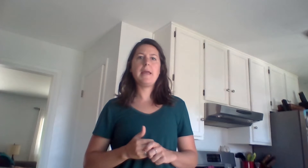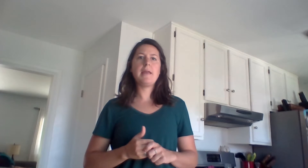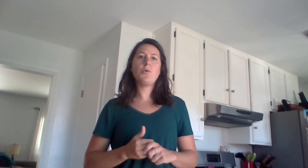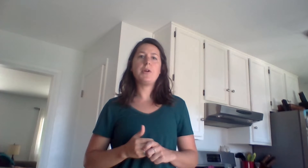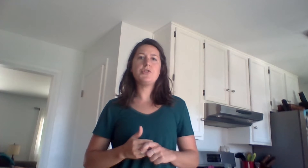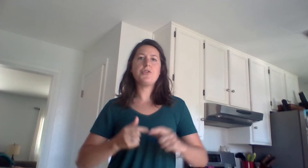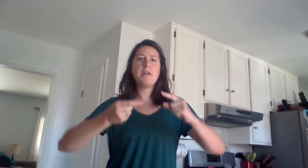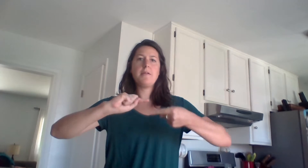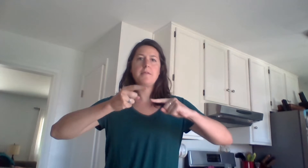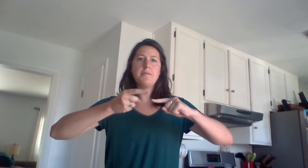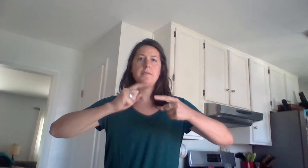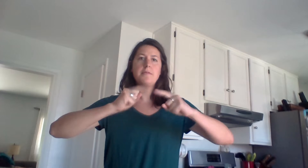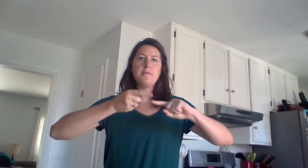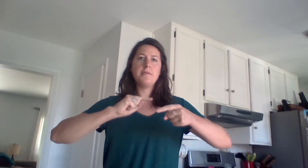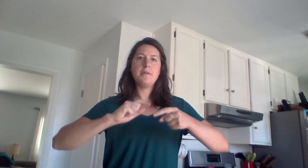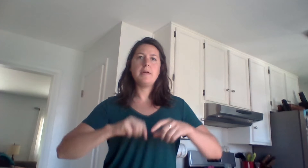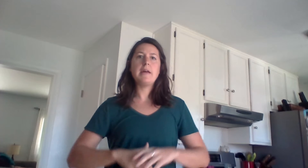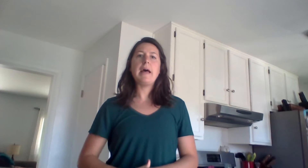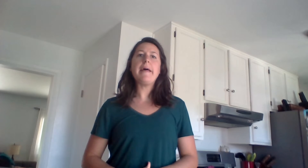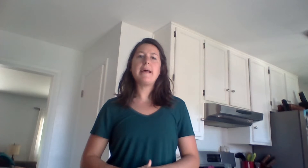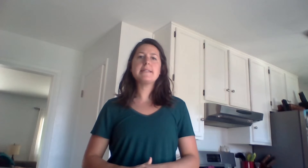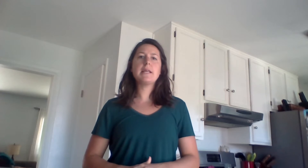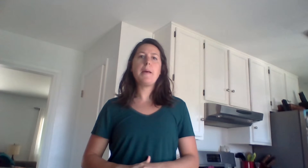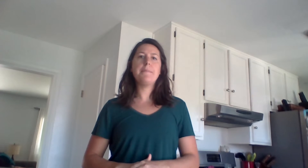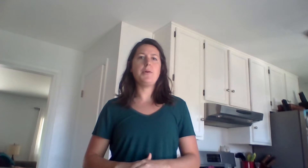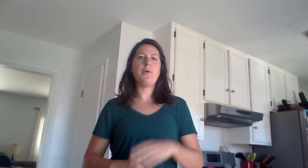pain or injury, and lastly, blood work